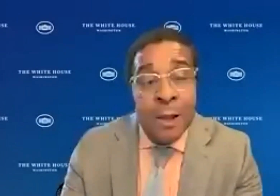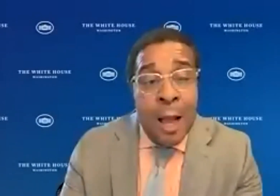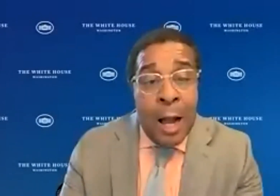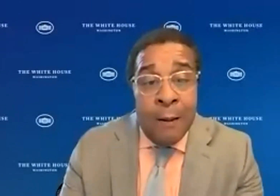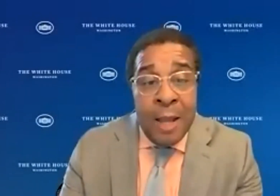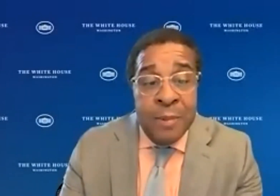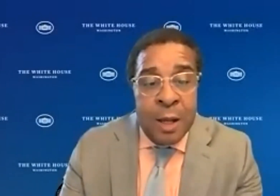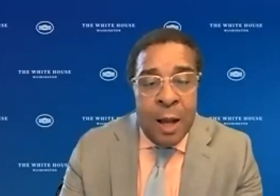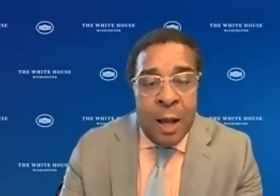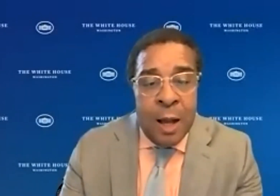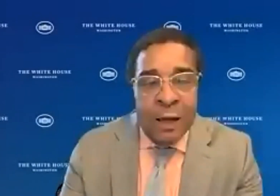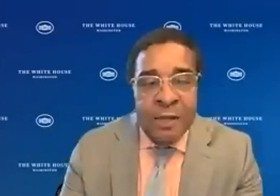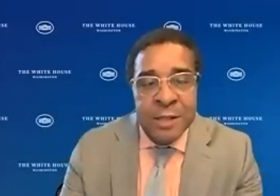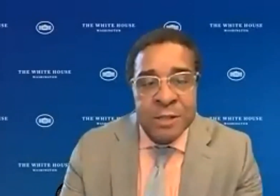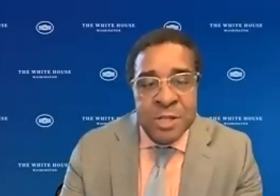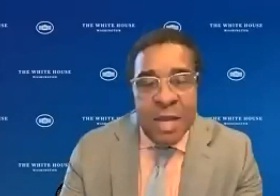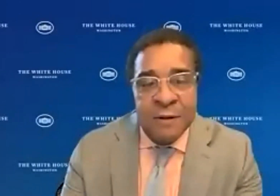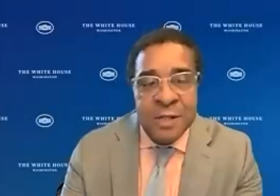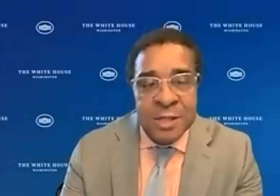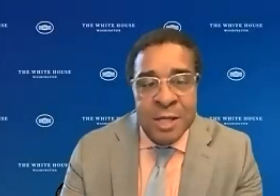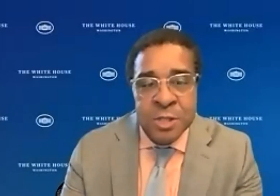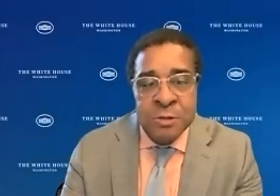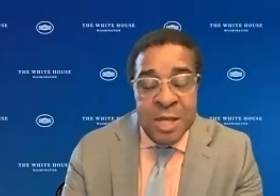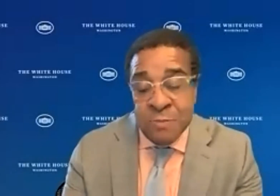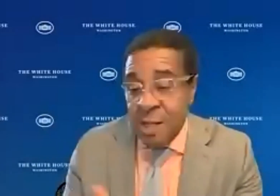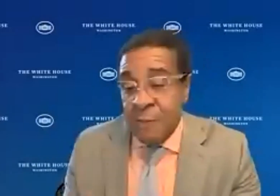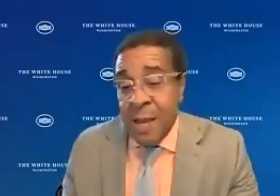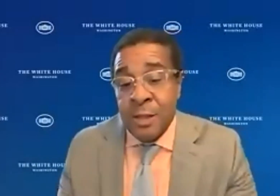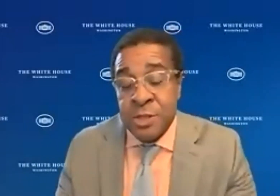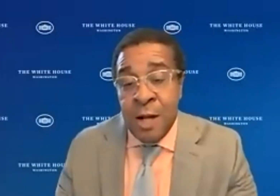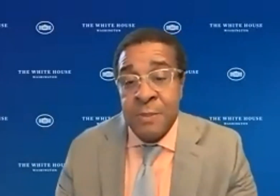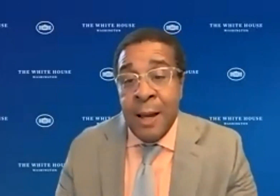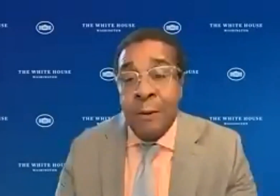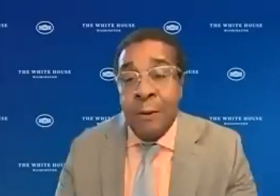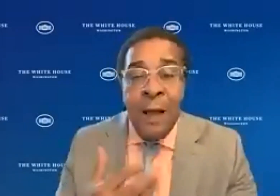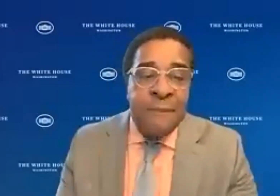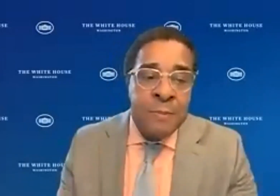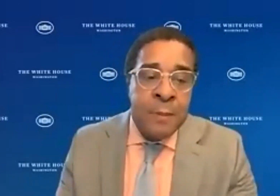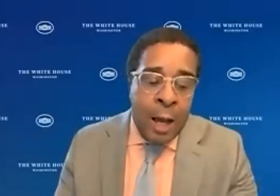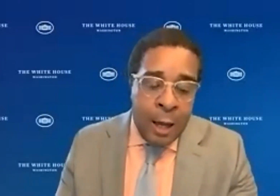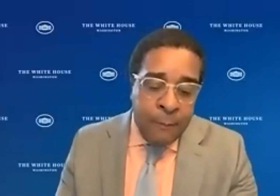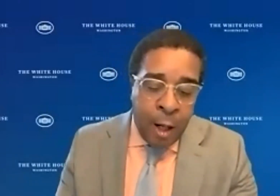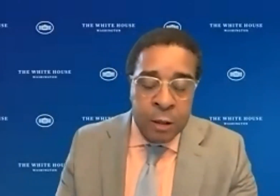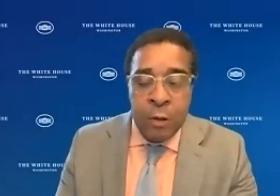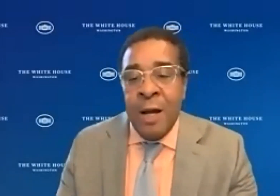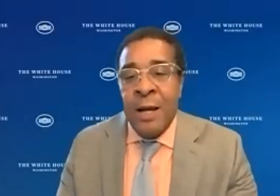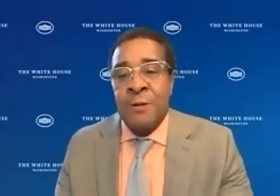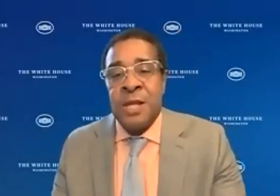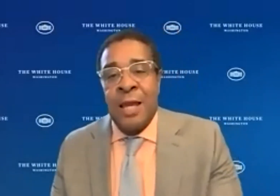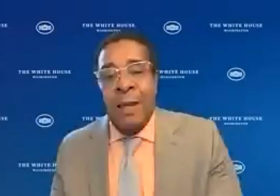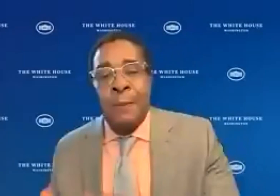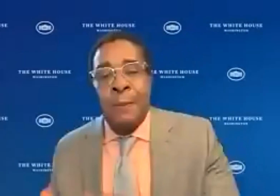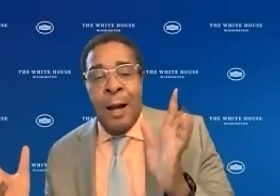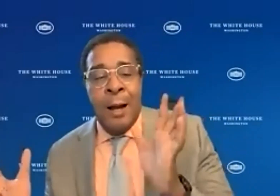Policy. And because of the intersection of these issues, as many of the panelists talked about, I've been part of the White